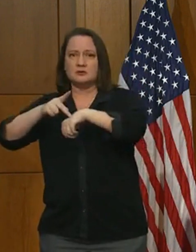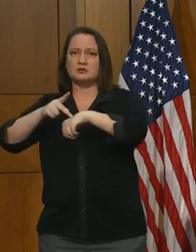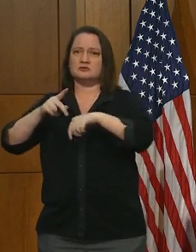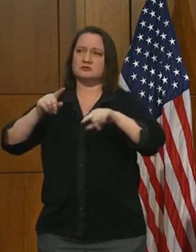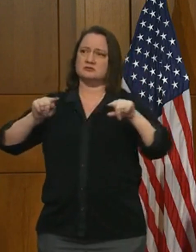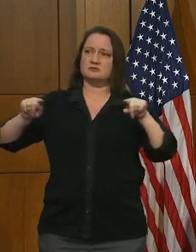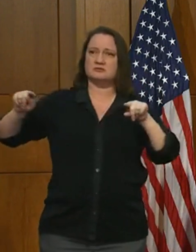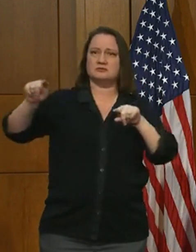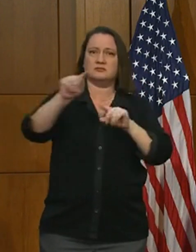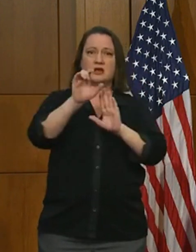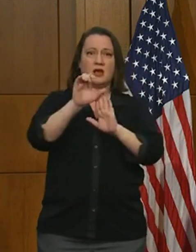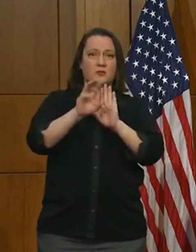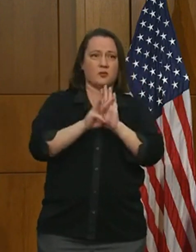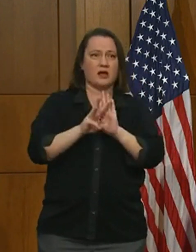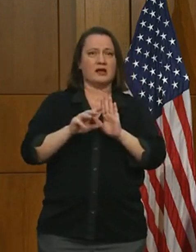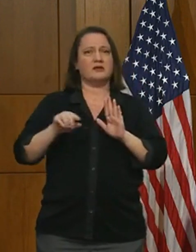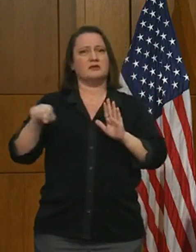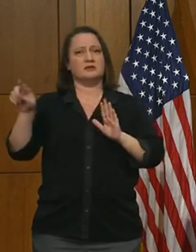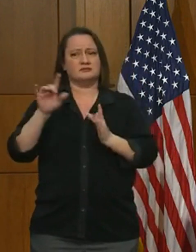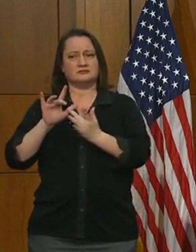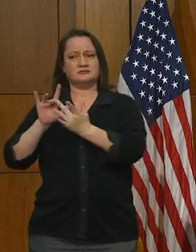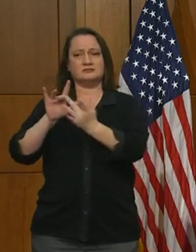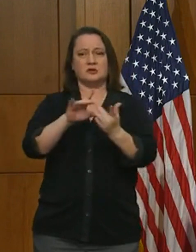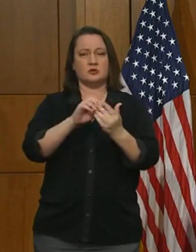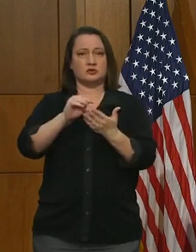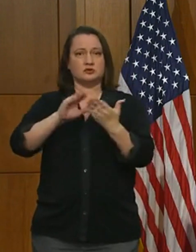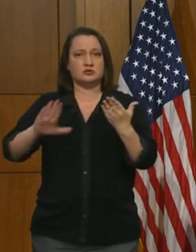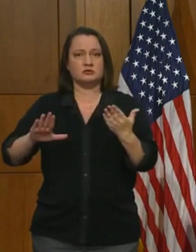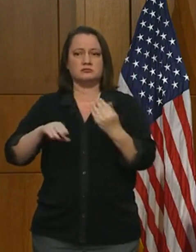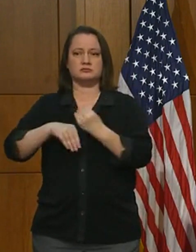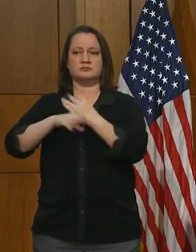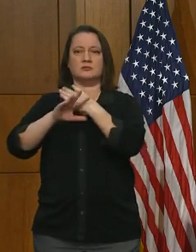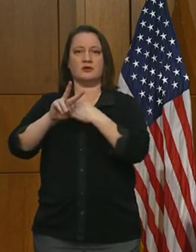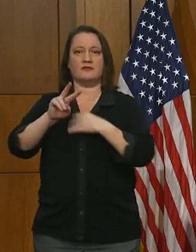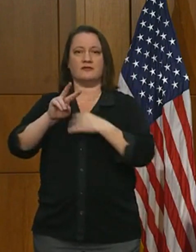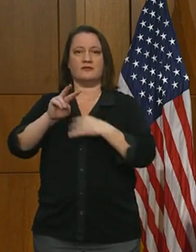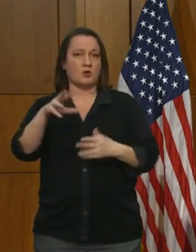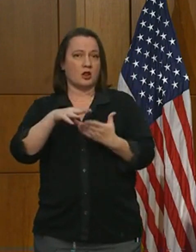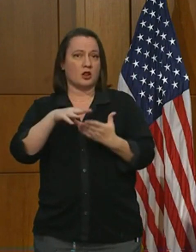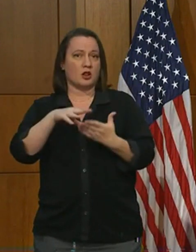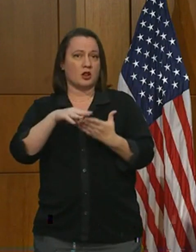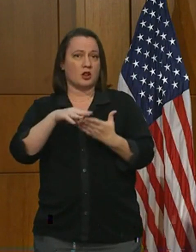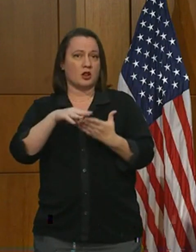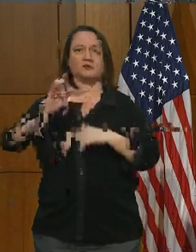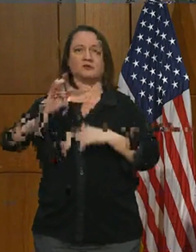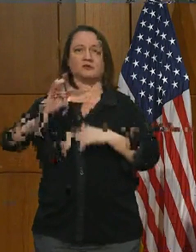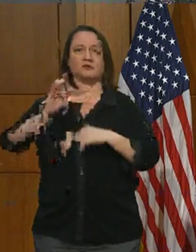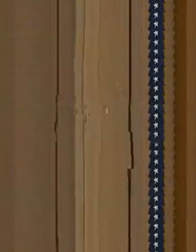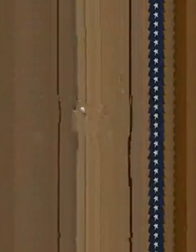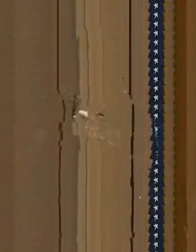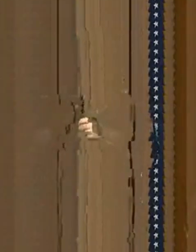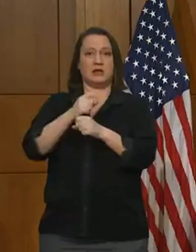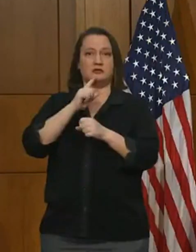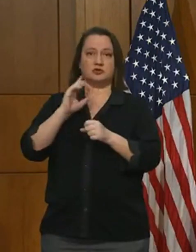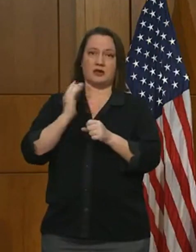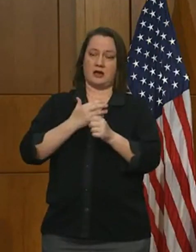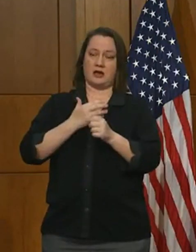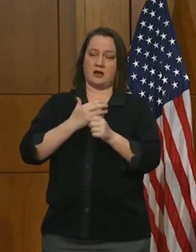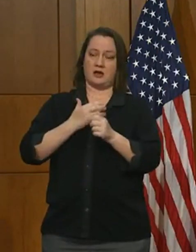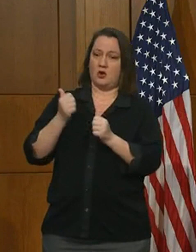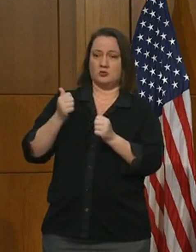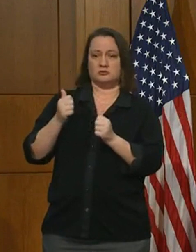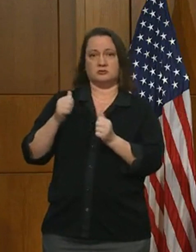students through virtual learning, through making sure that our most vulnerable have